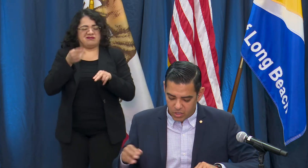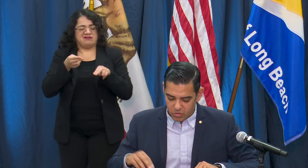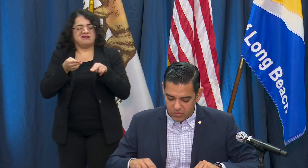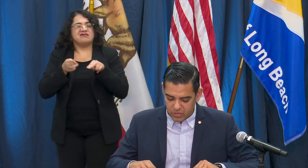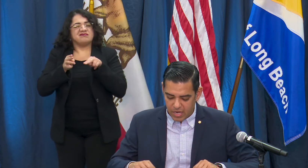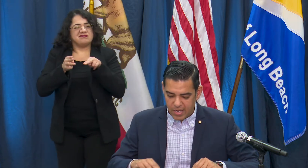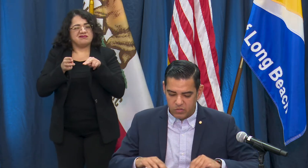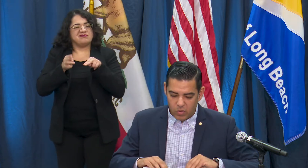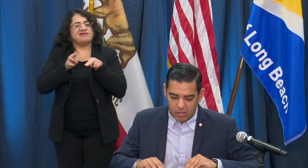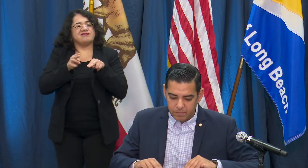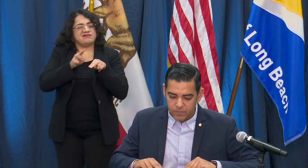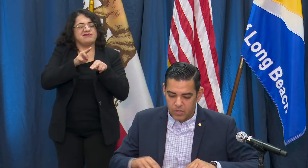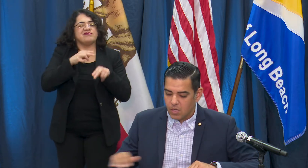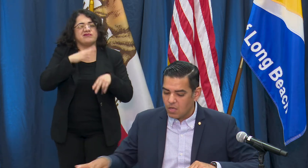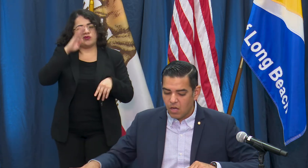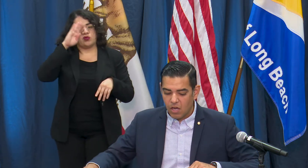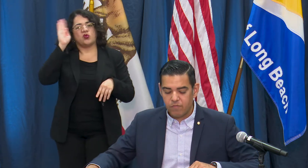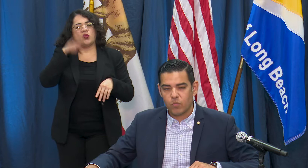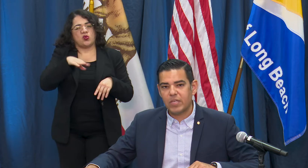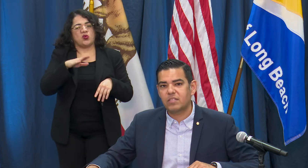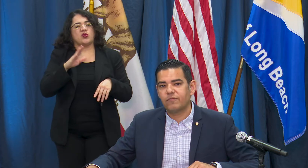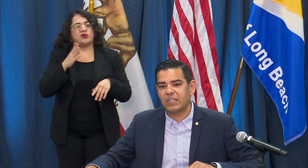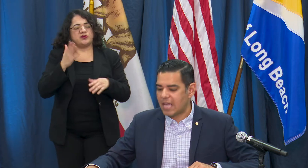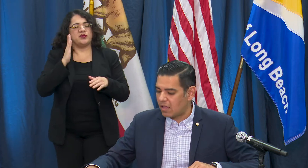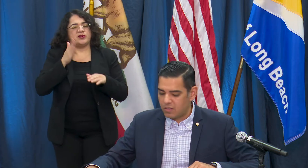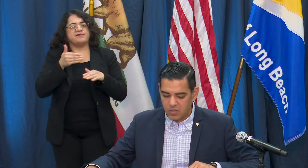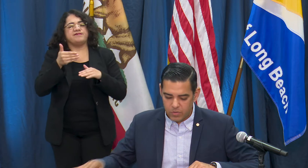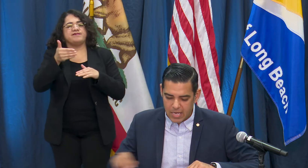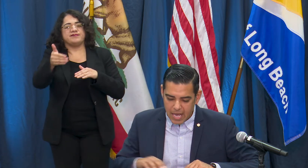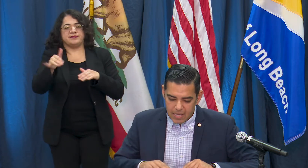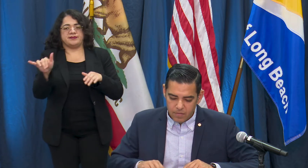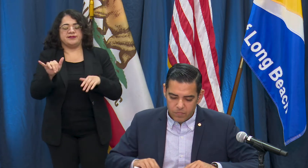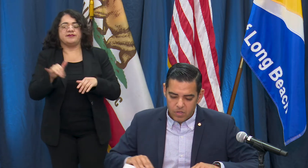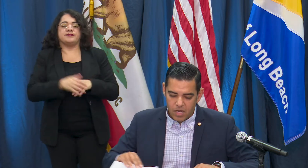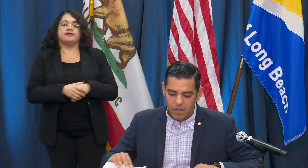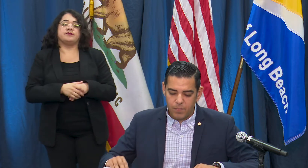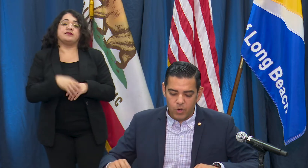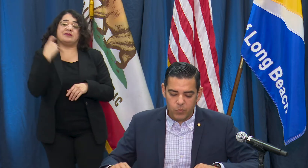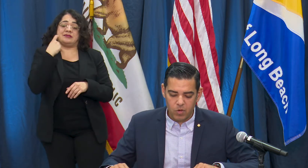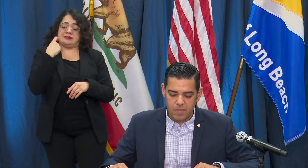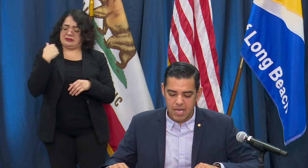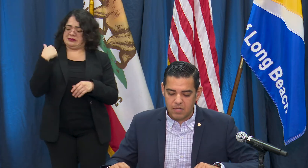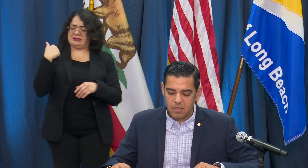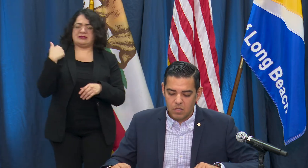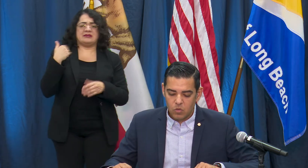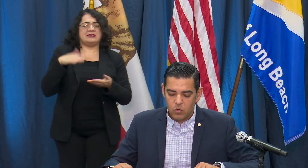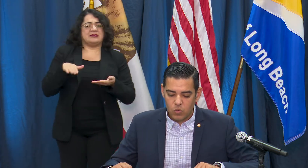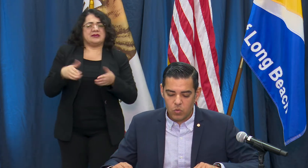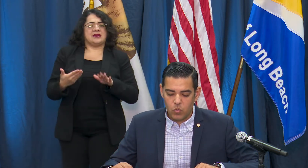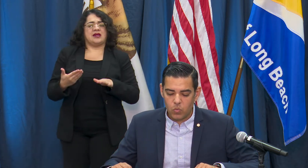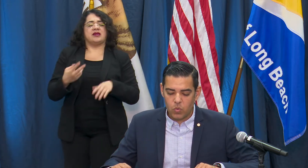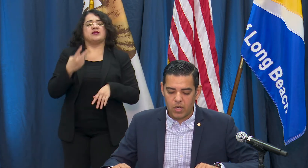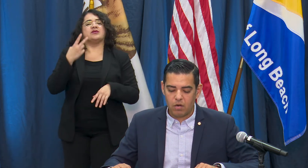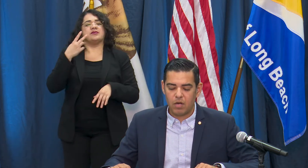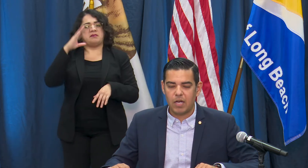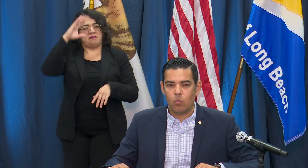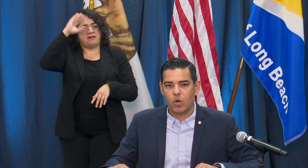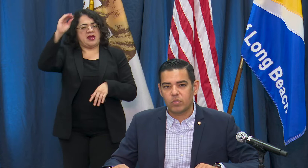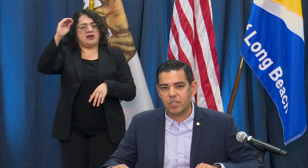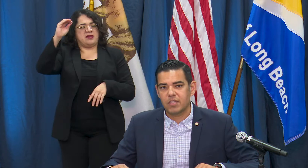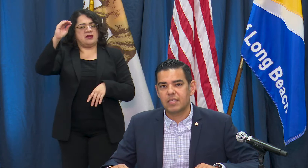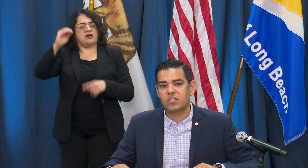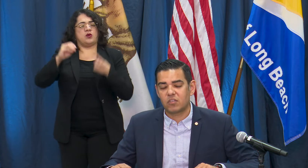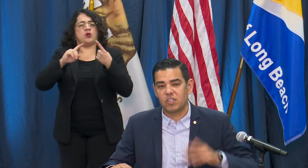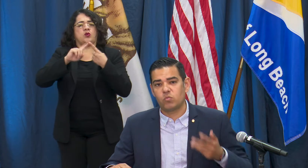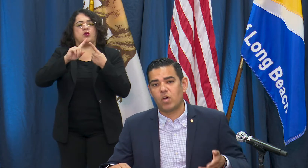number increase as well. The recent fatalities that we had, both were men where one